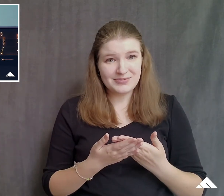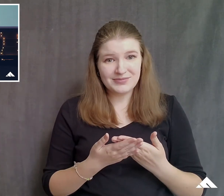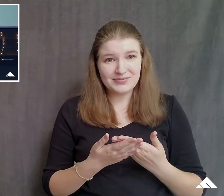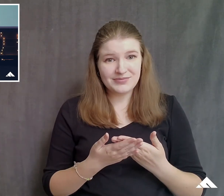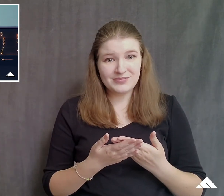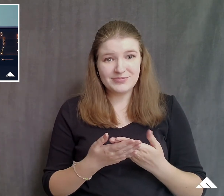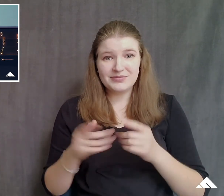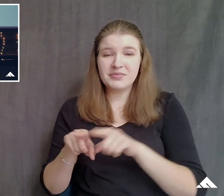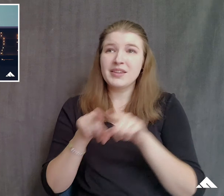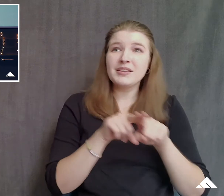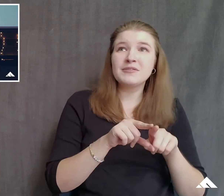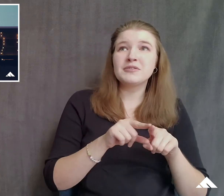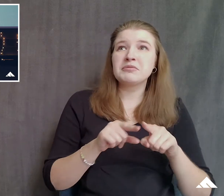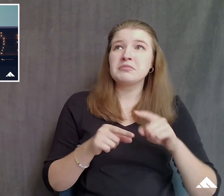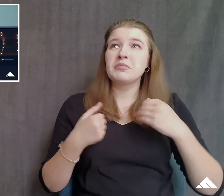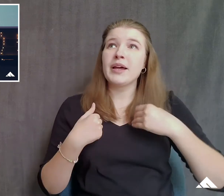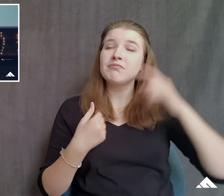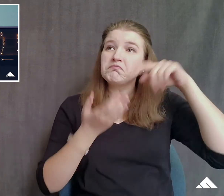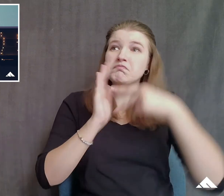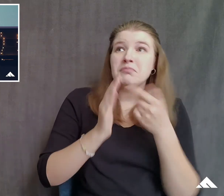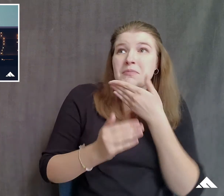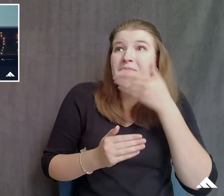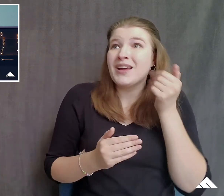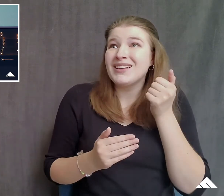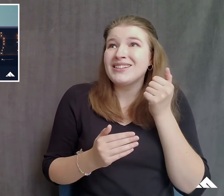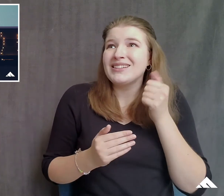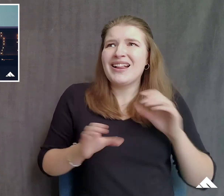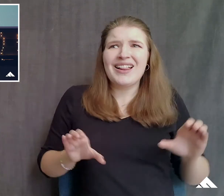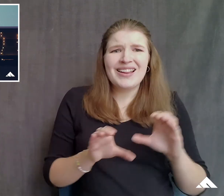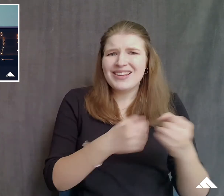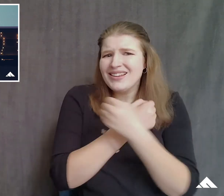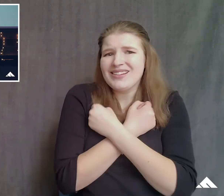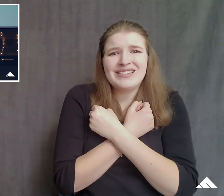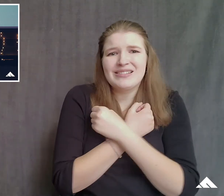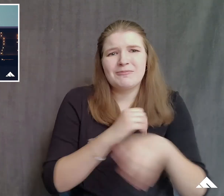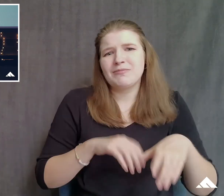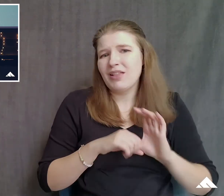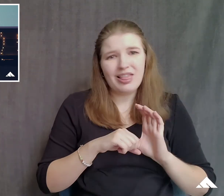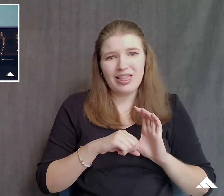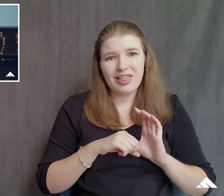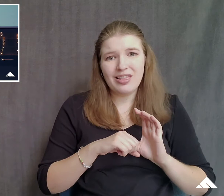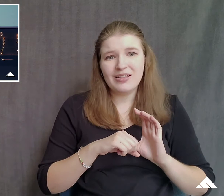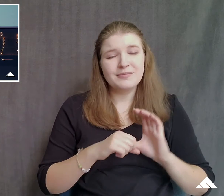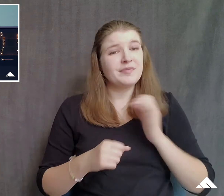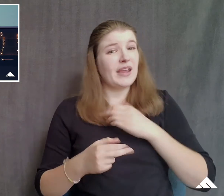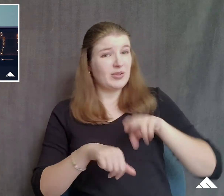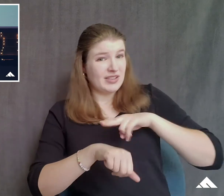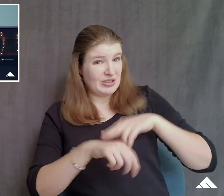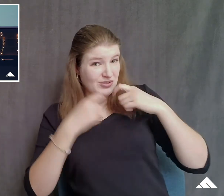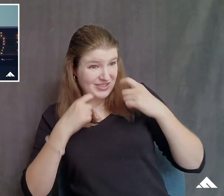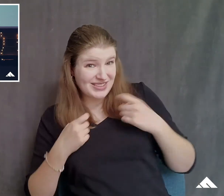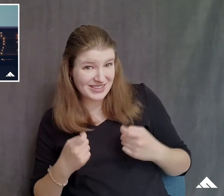Even when in our best intentions, we don't love well. In our sinful condition, and because we don't